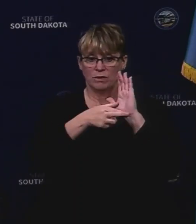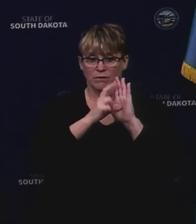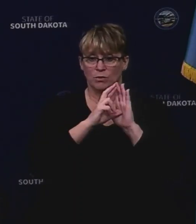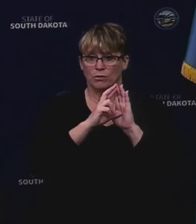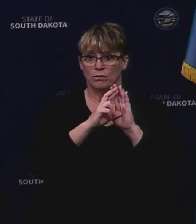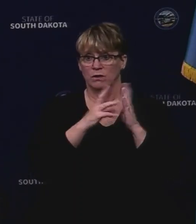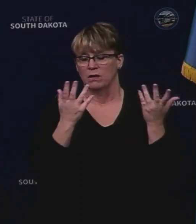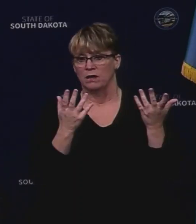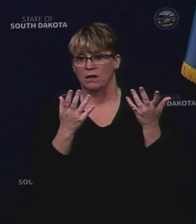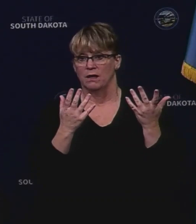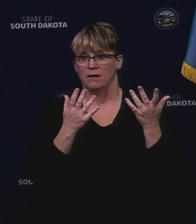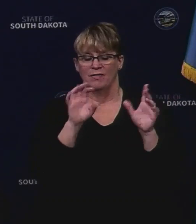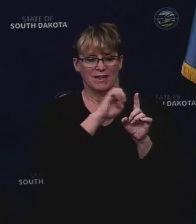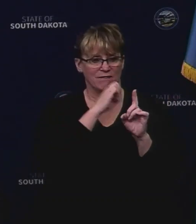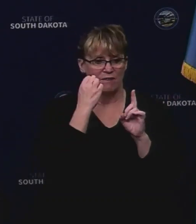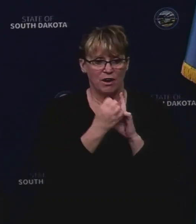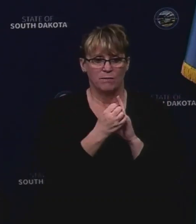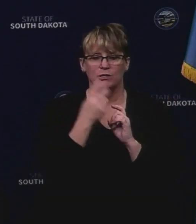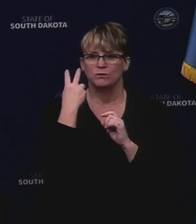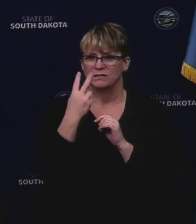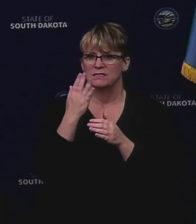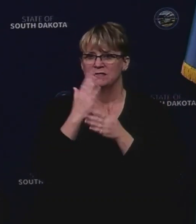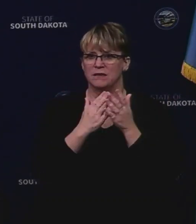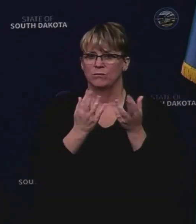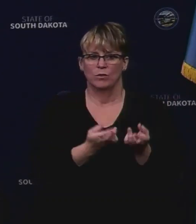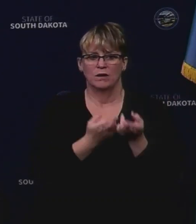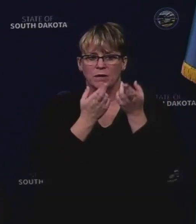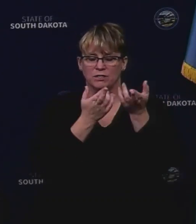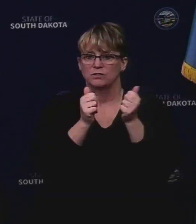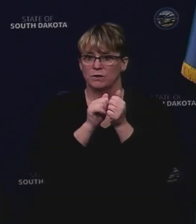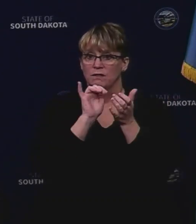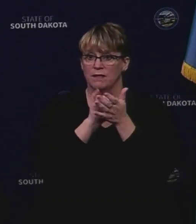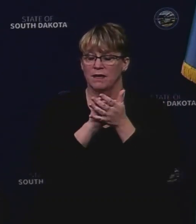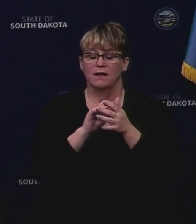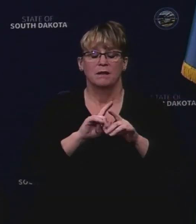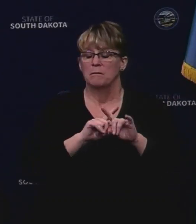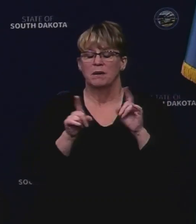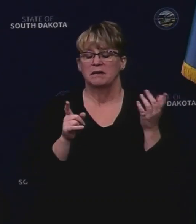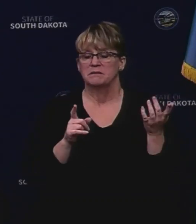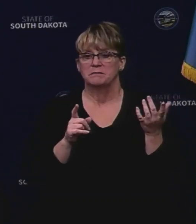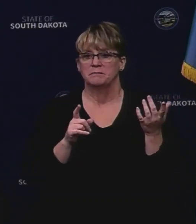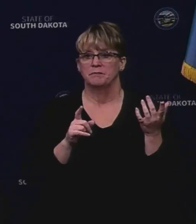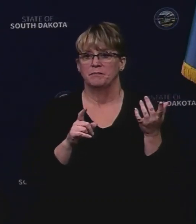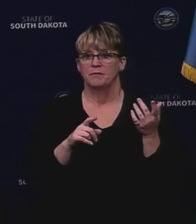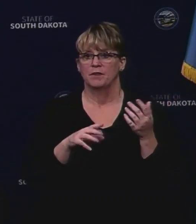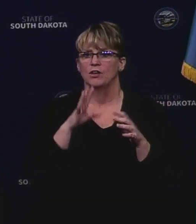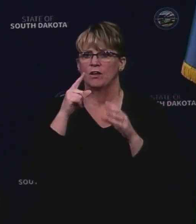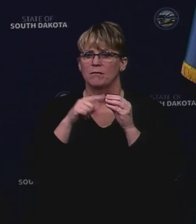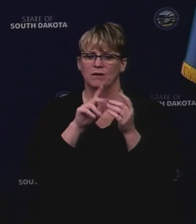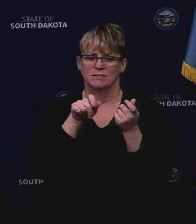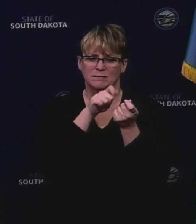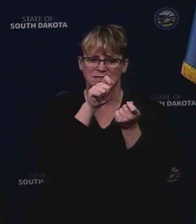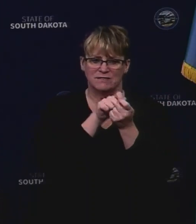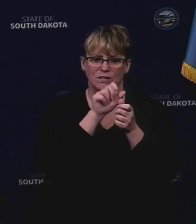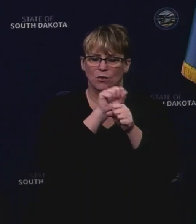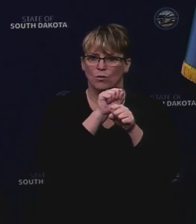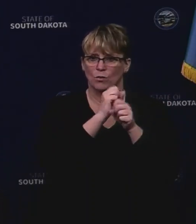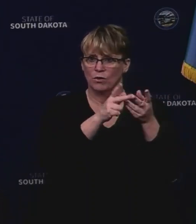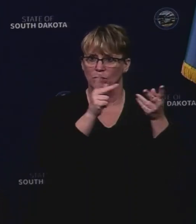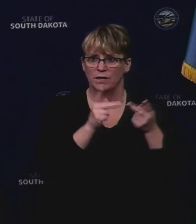physical environment, and you see some recommendations based on that. But the reference to the specific work site